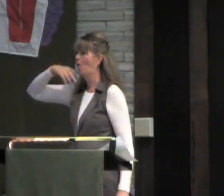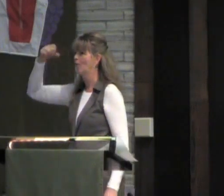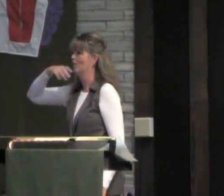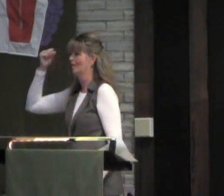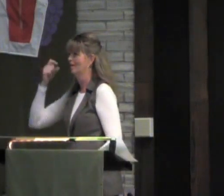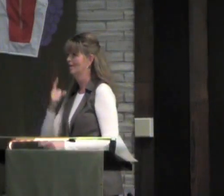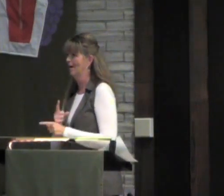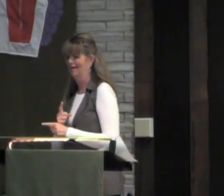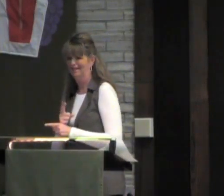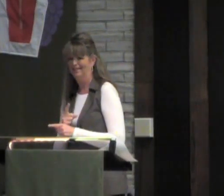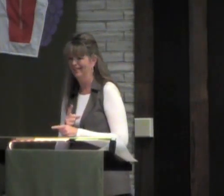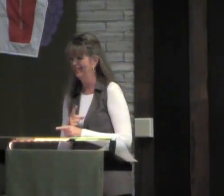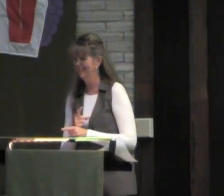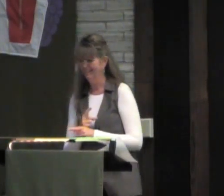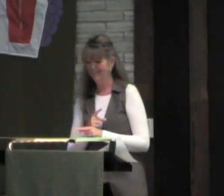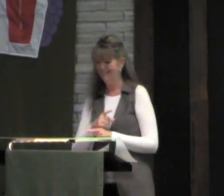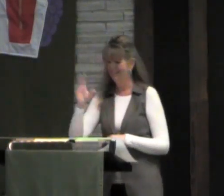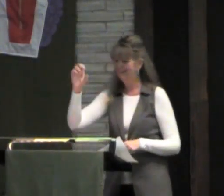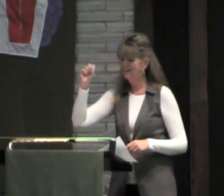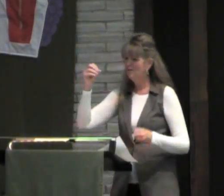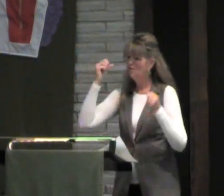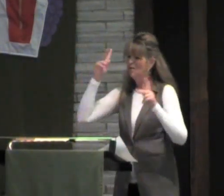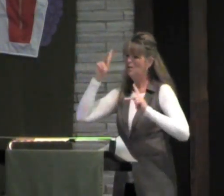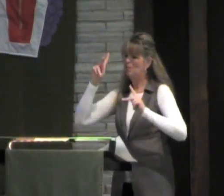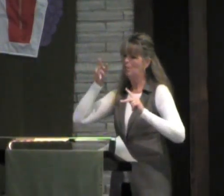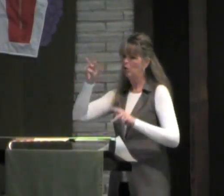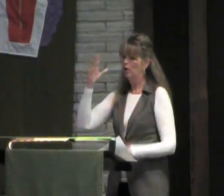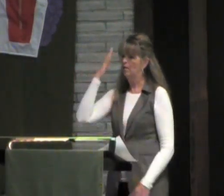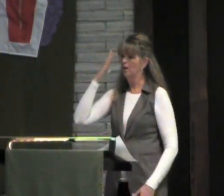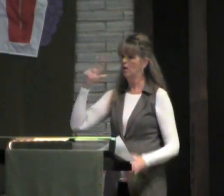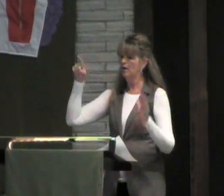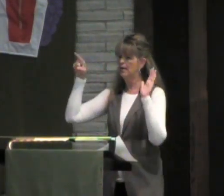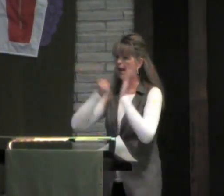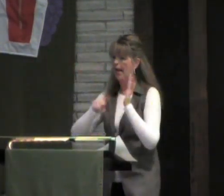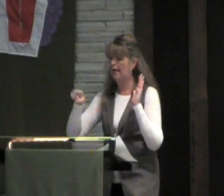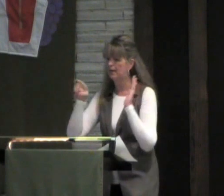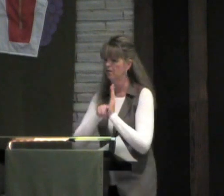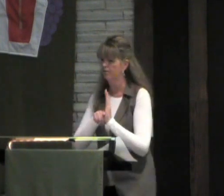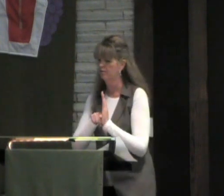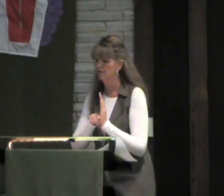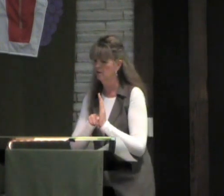become older, right? So some people look in the mirror negatively.